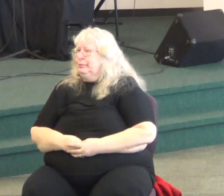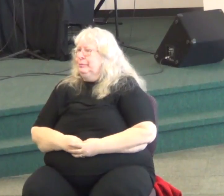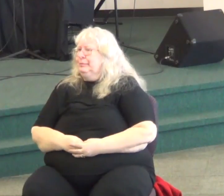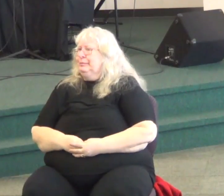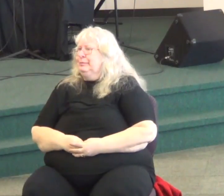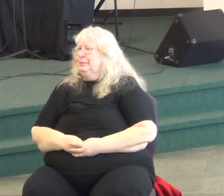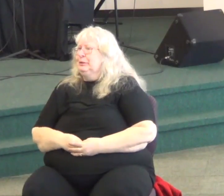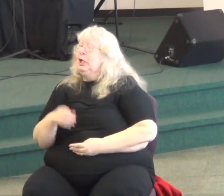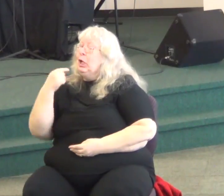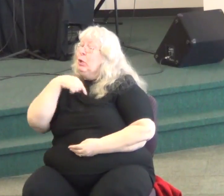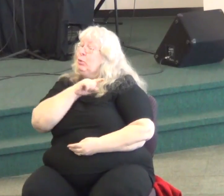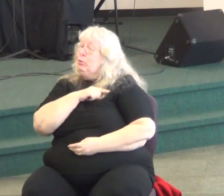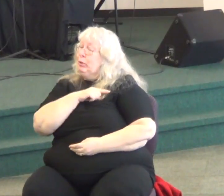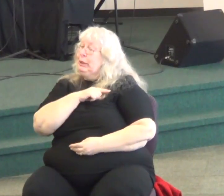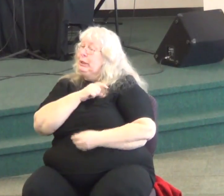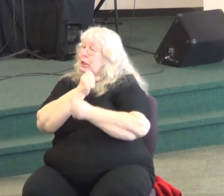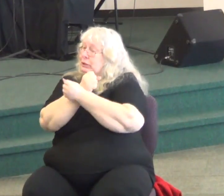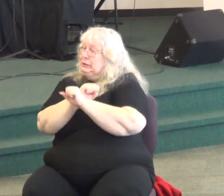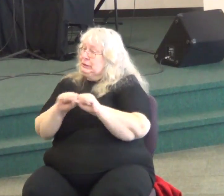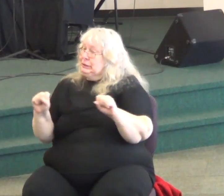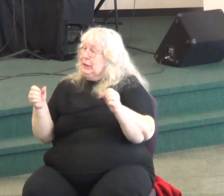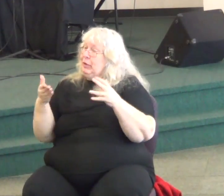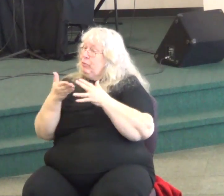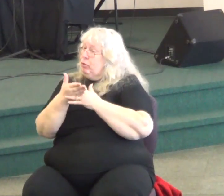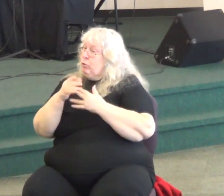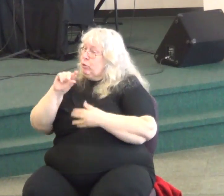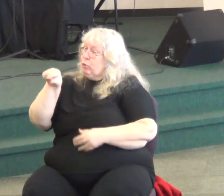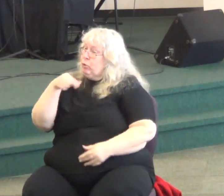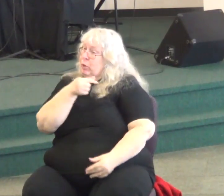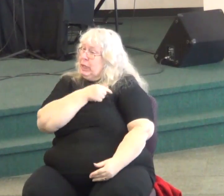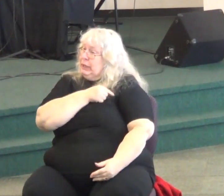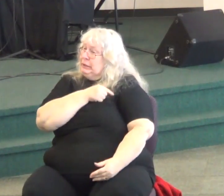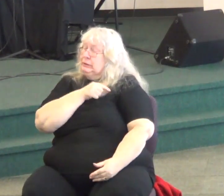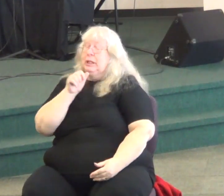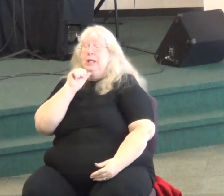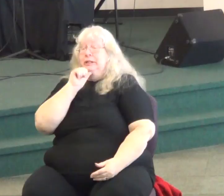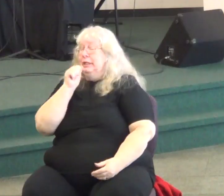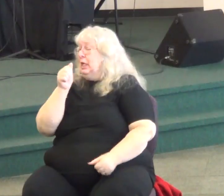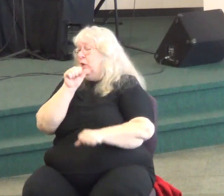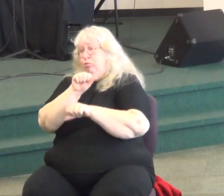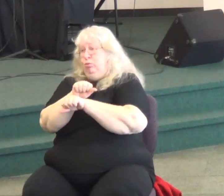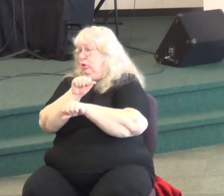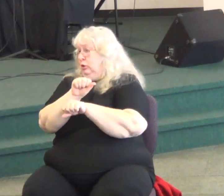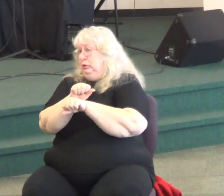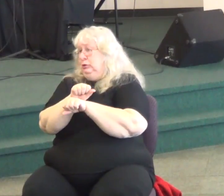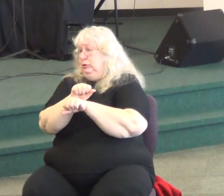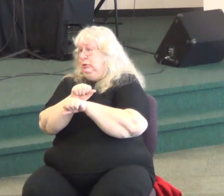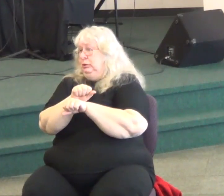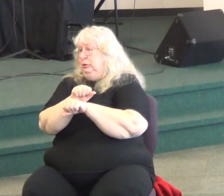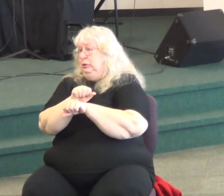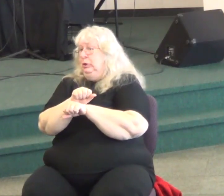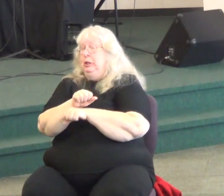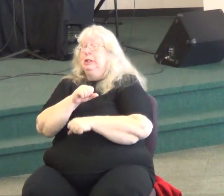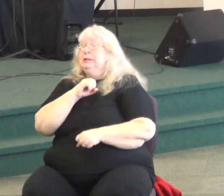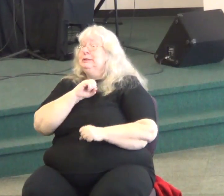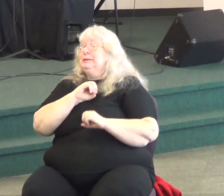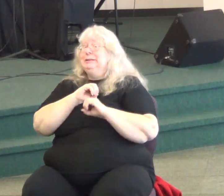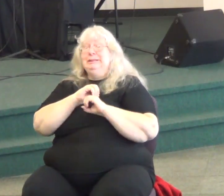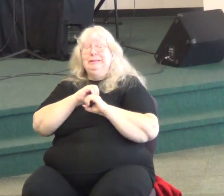We've been saved by grace, not by works. There's not a one of you in this room right now that can work hard enough, fast enough, save